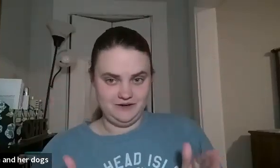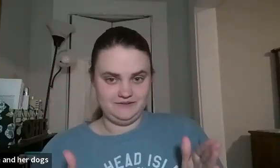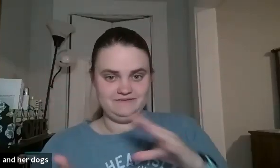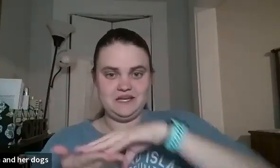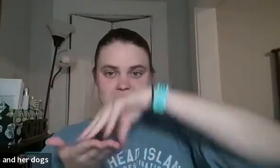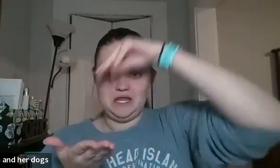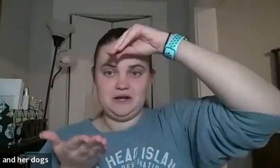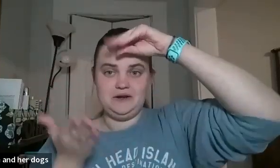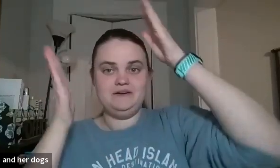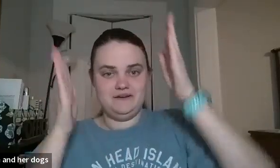Learn.